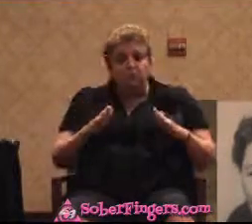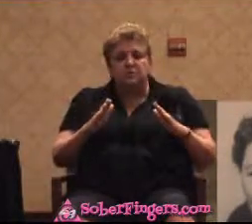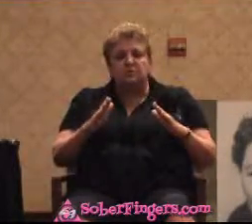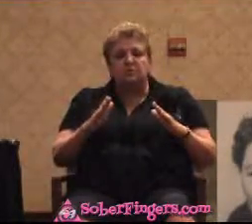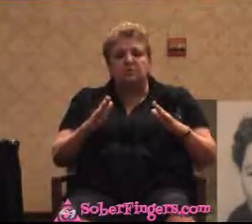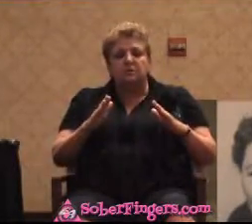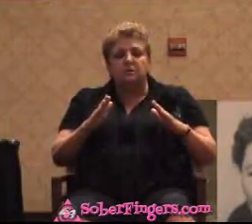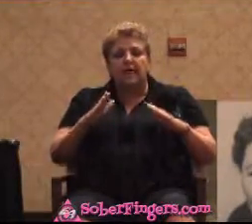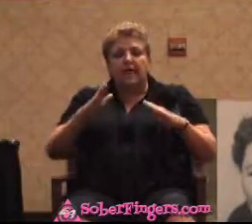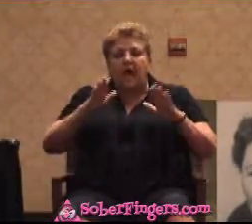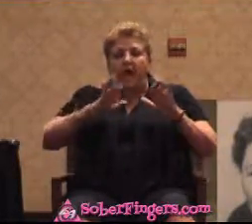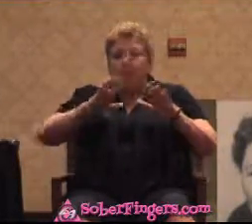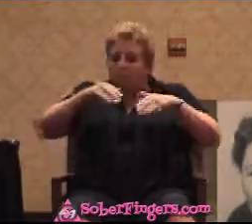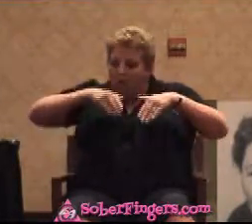and I walked in.